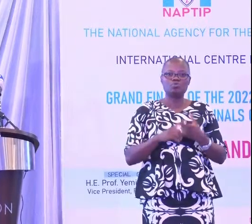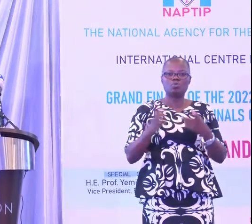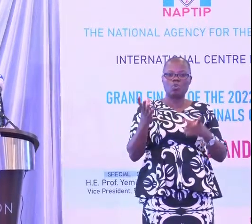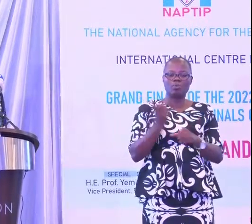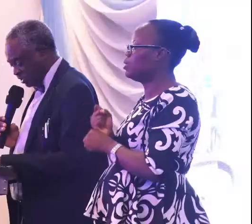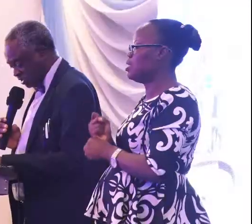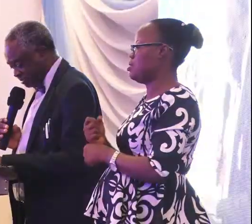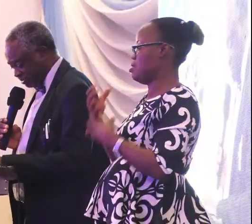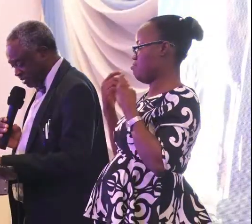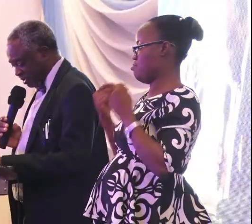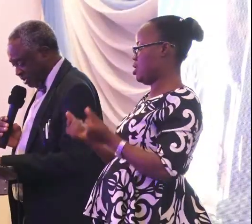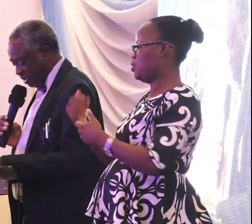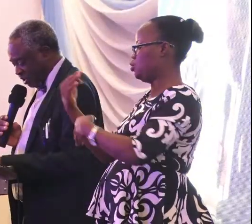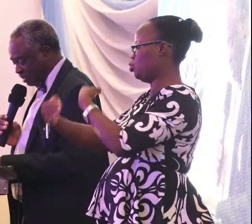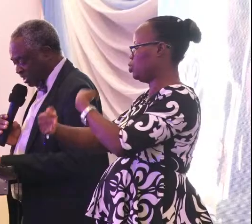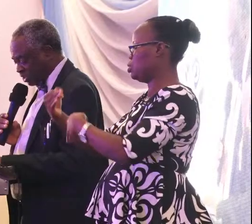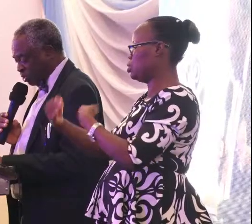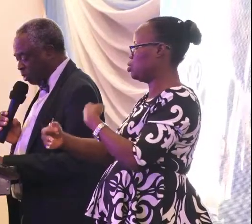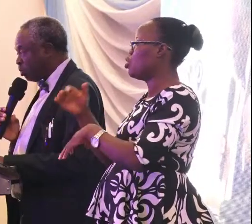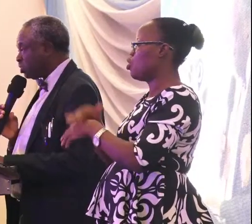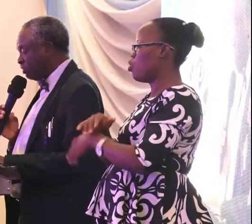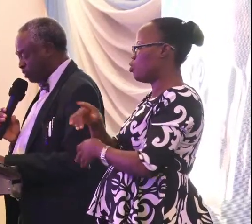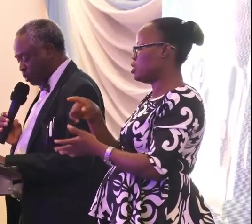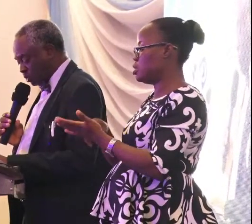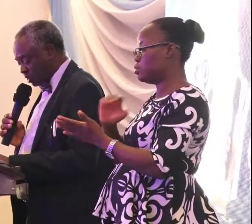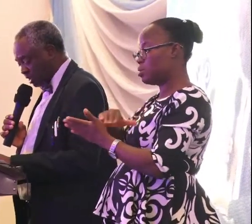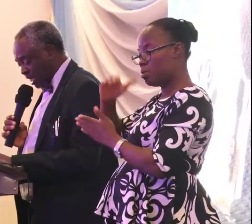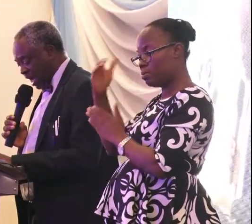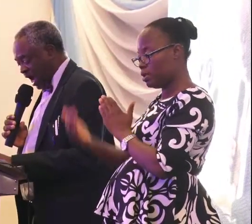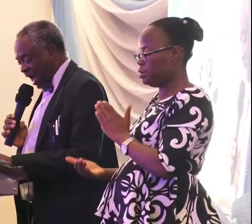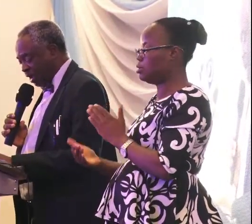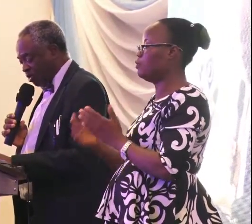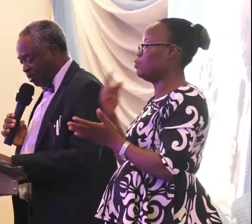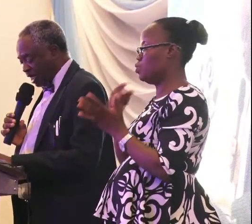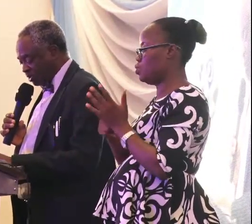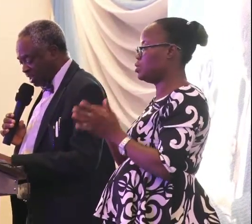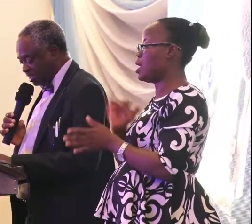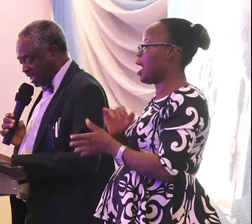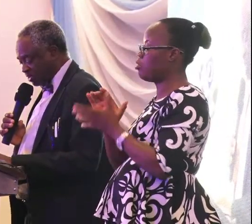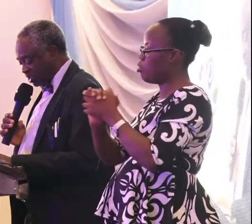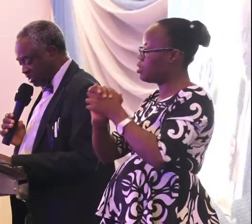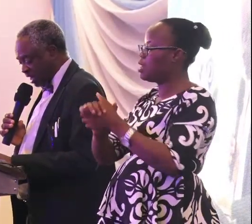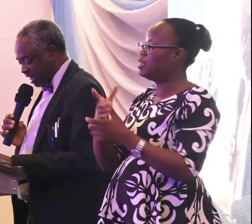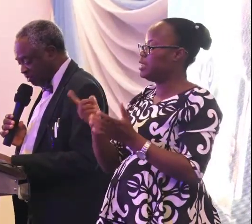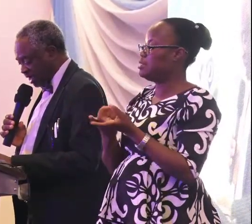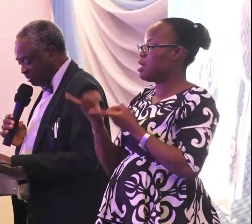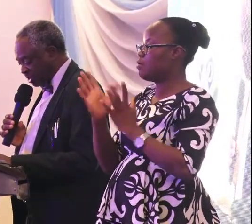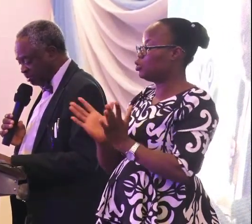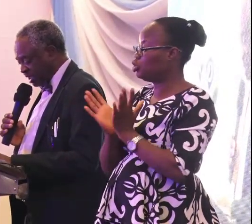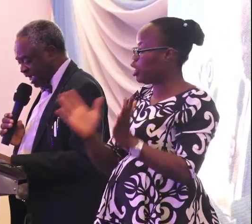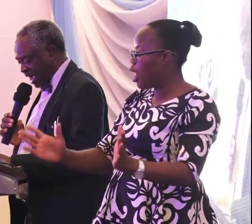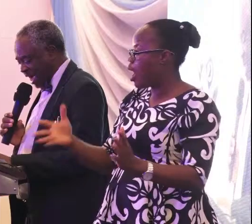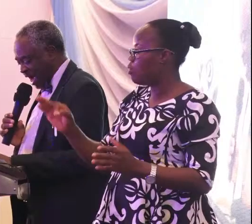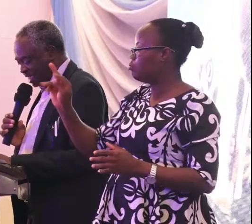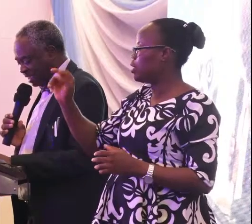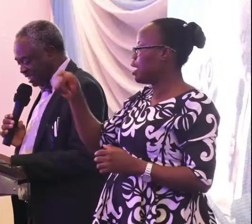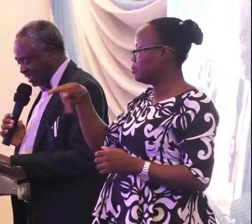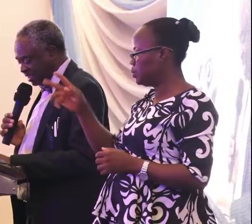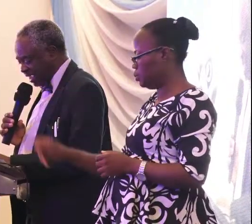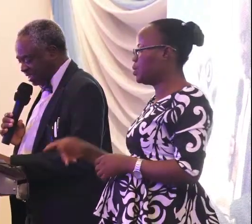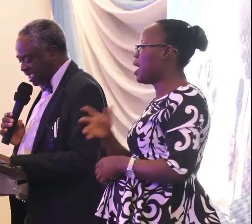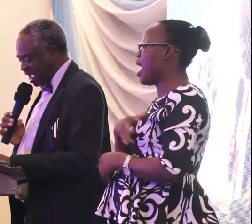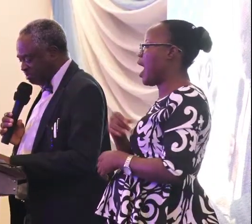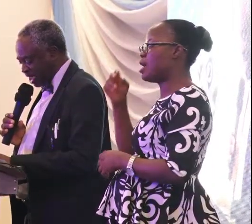needed justice. On this conclusive note, I congratulate the Director General of NAPTIP and